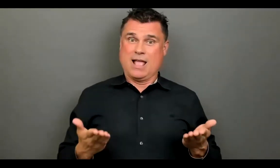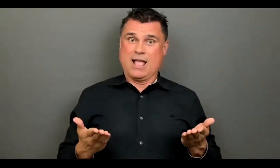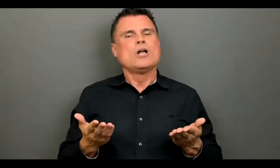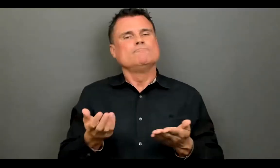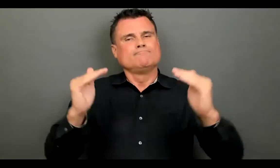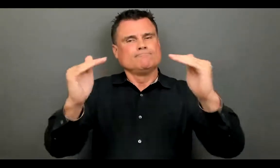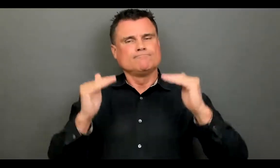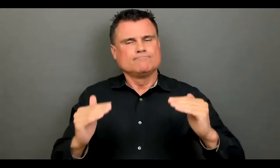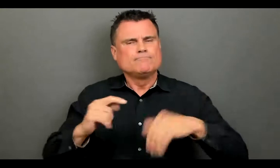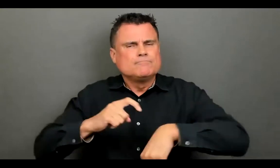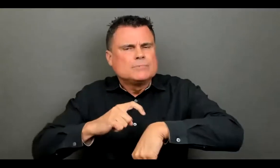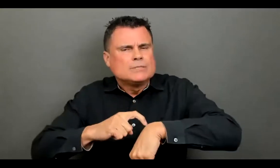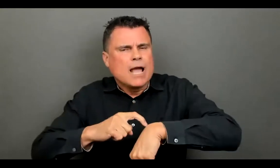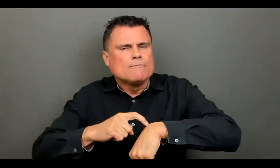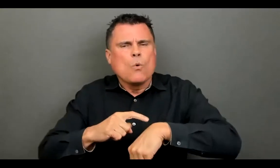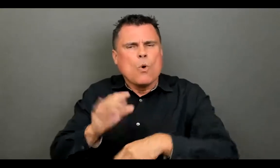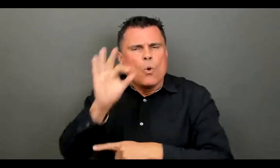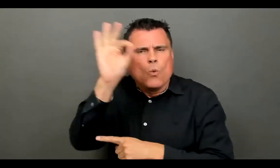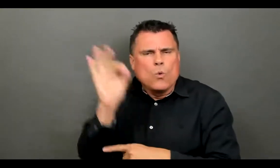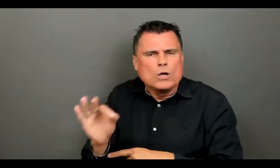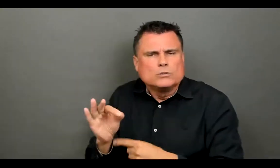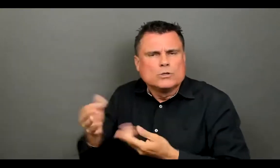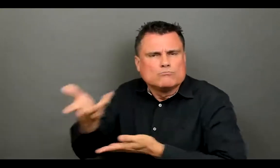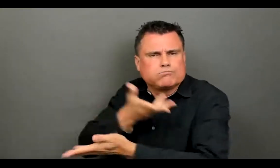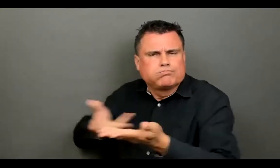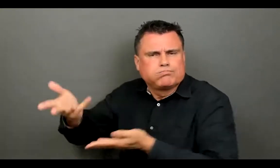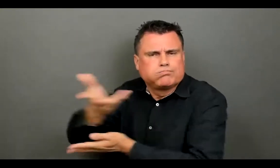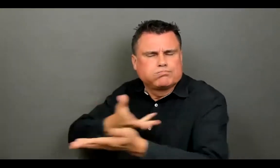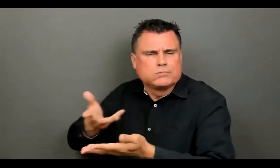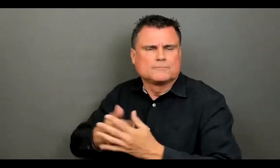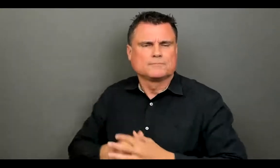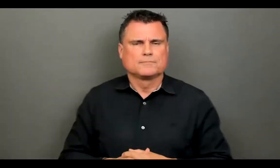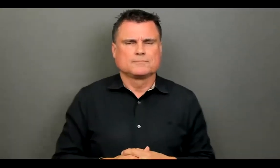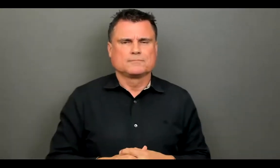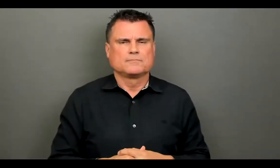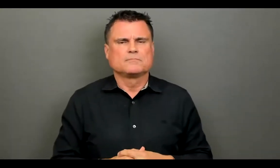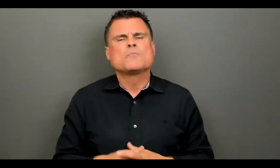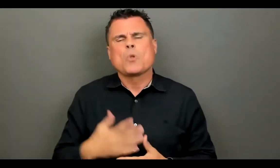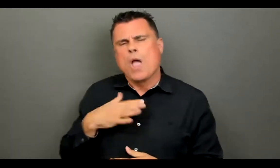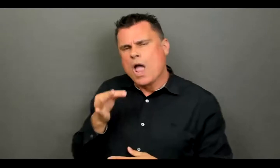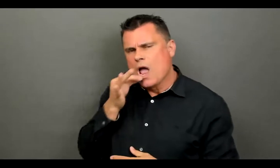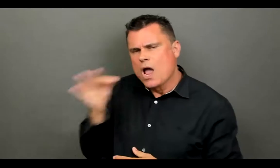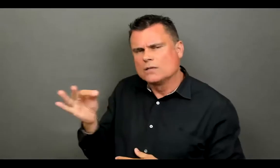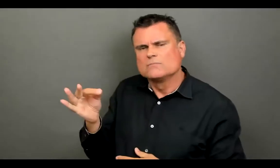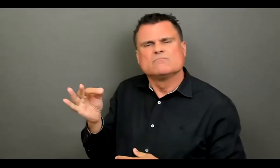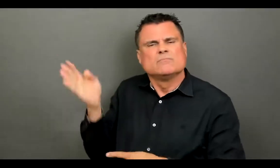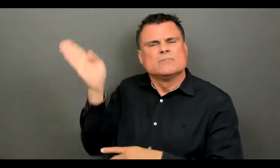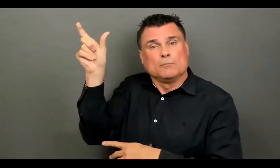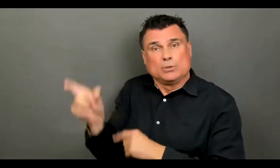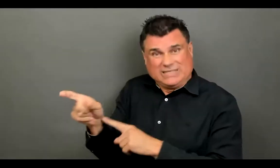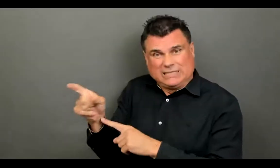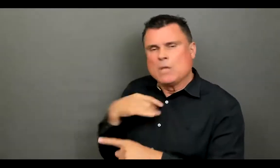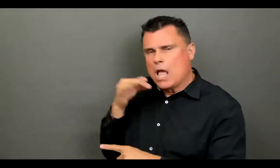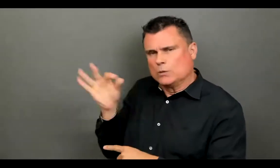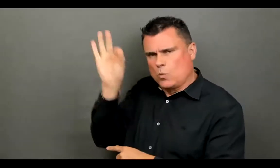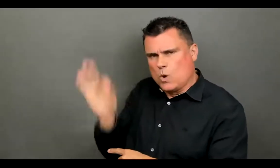a set of questions where we'll be inviting our various speakers to respond to each question. And again, reminding